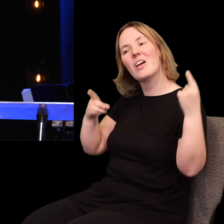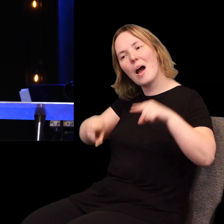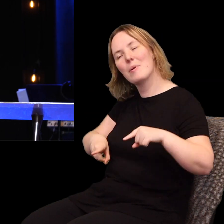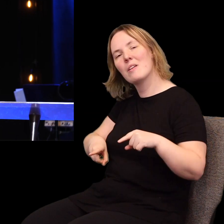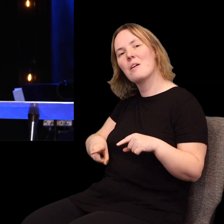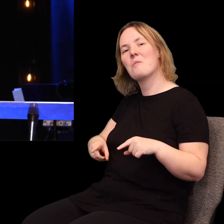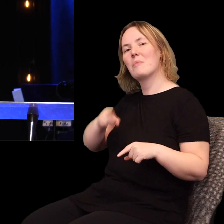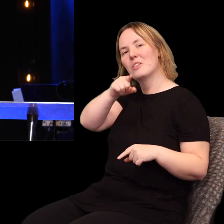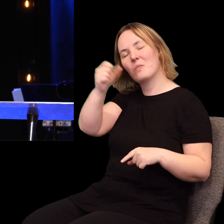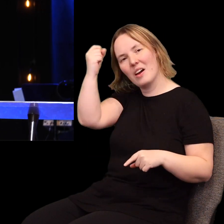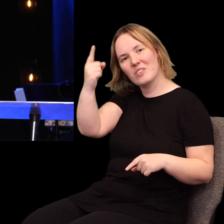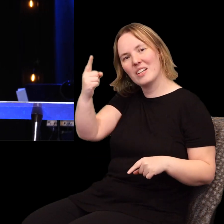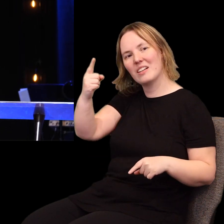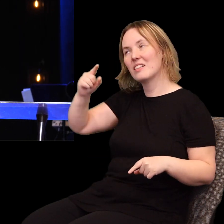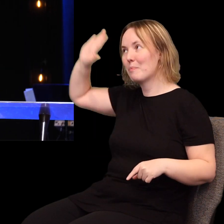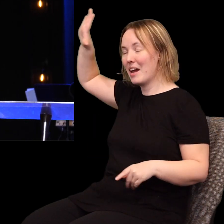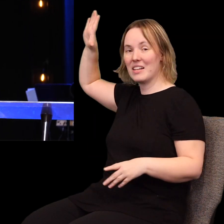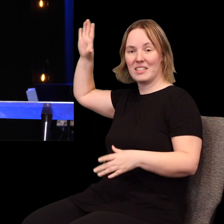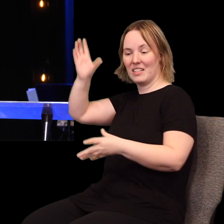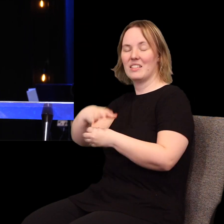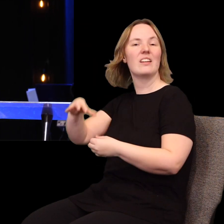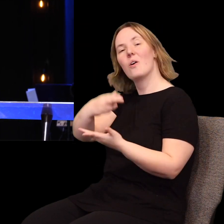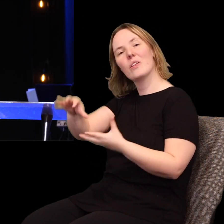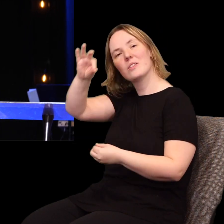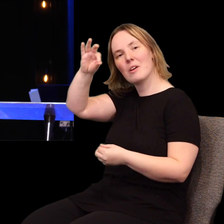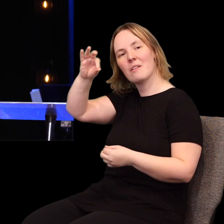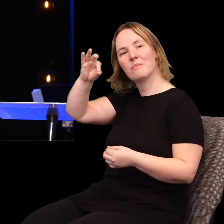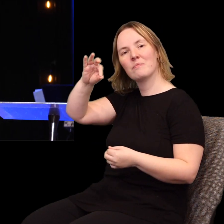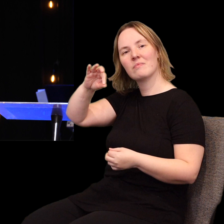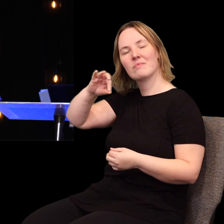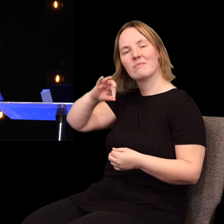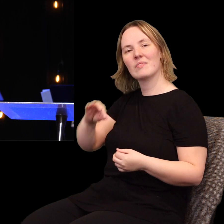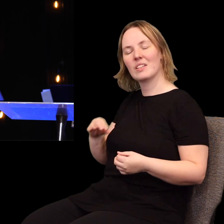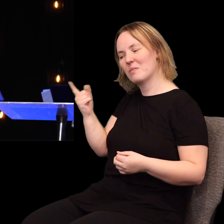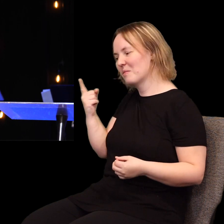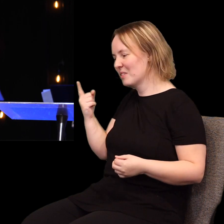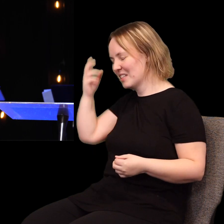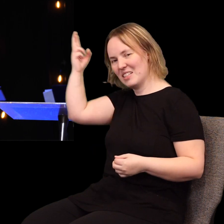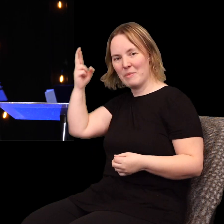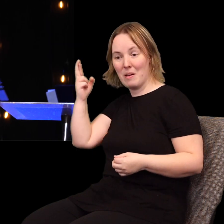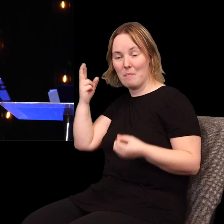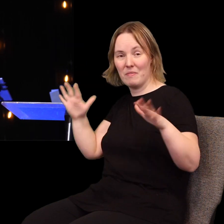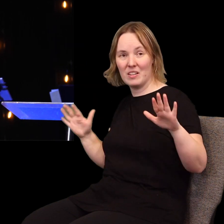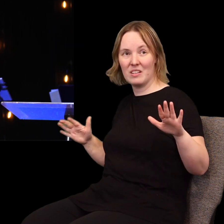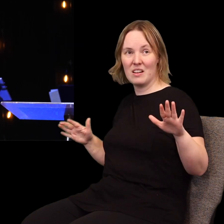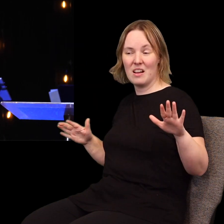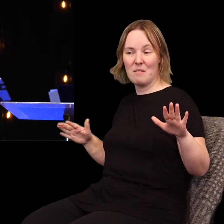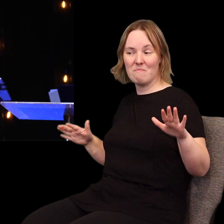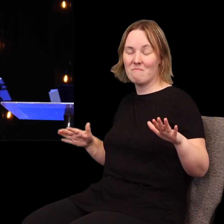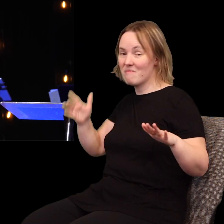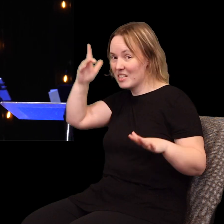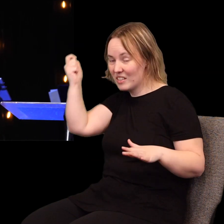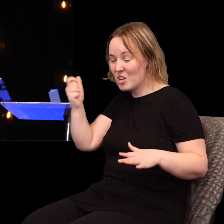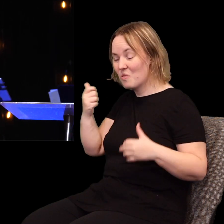understanding. It's by my Spirit, says the Lord. In fact, one of the reasons why it may not have been completed in your life was because you